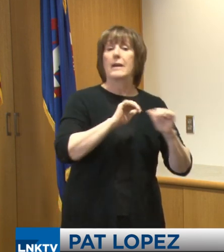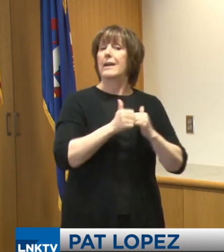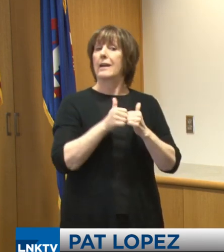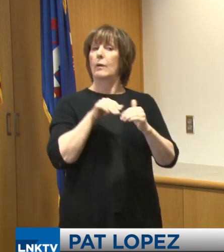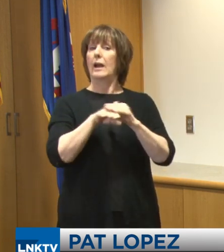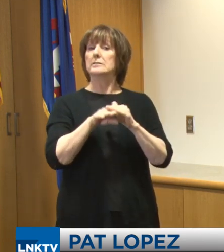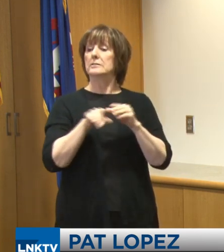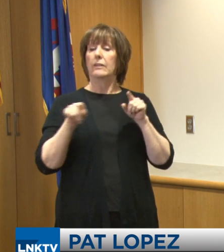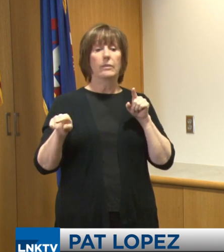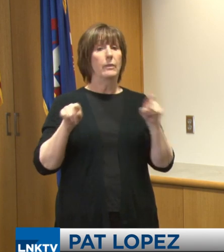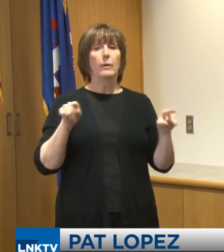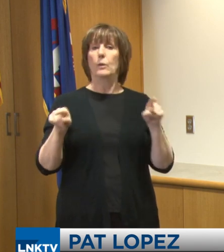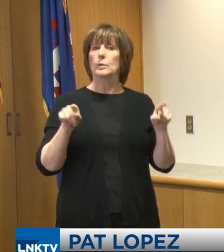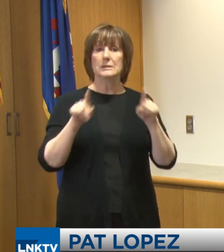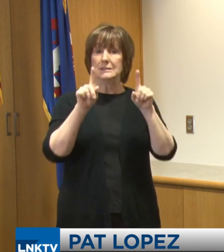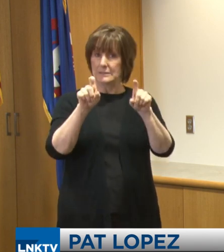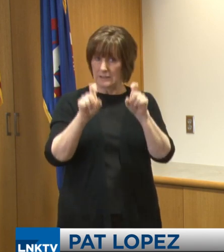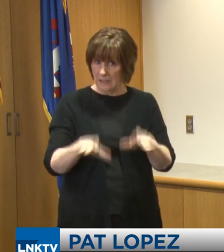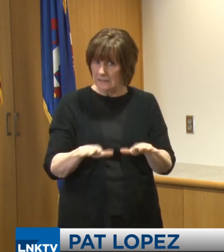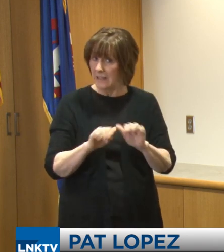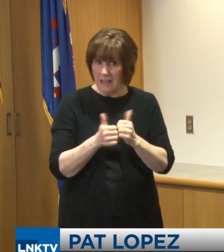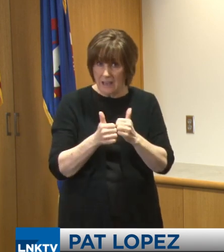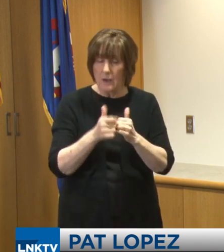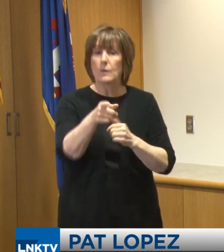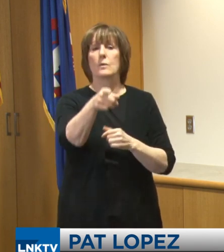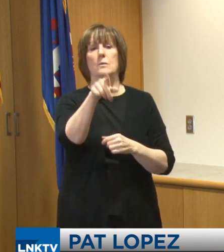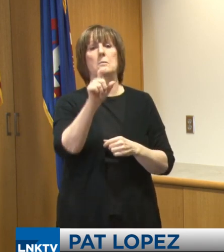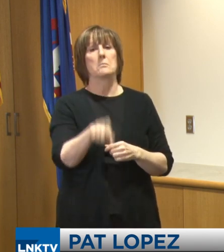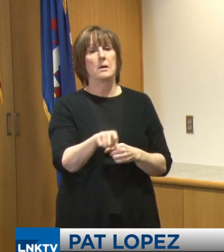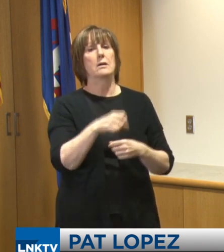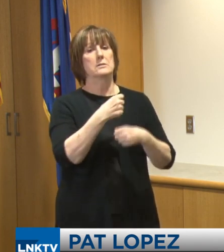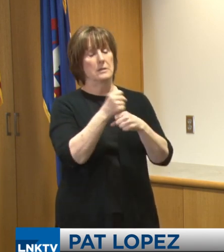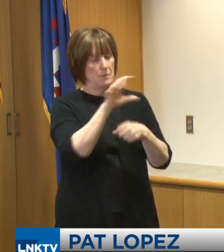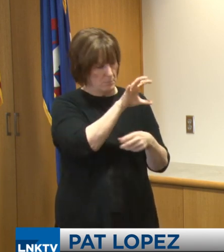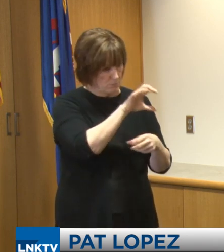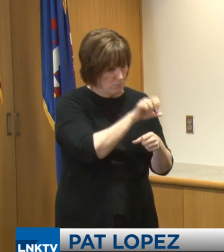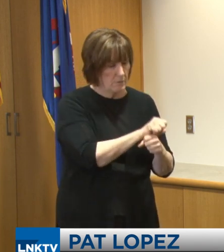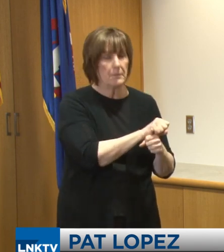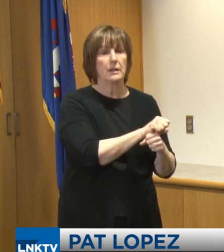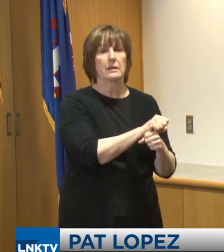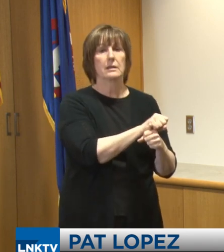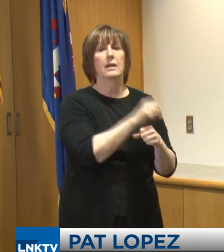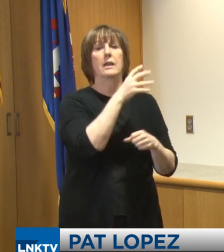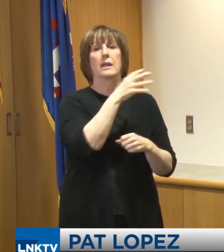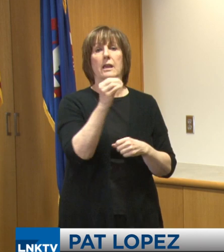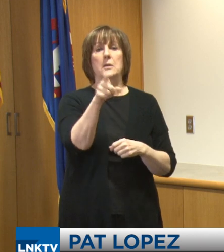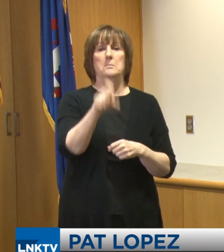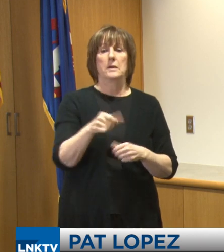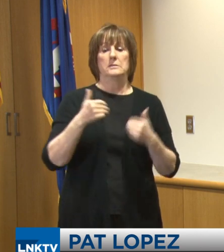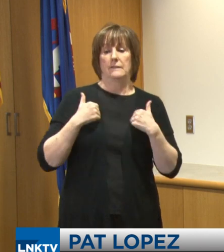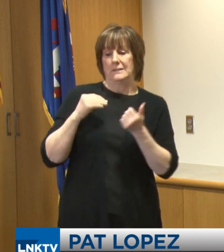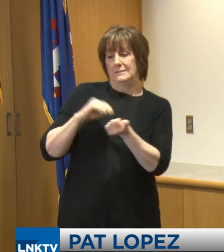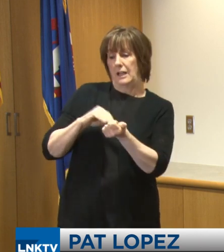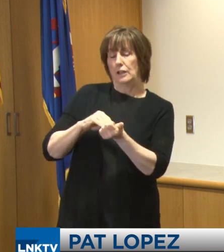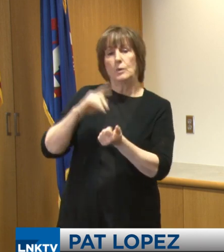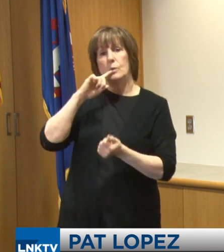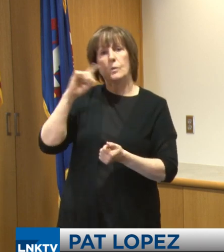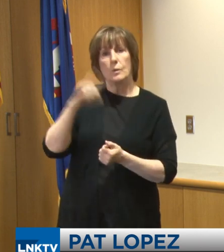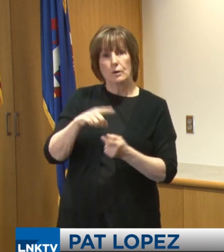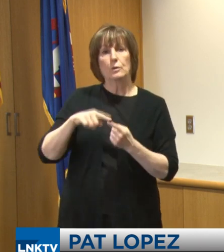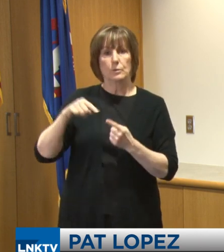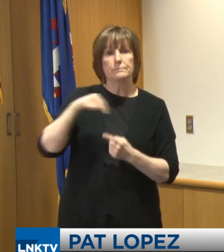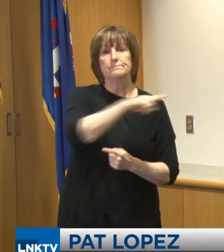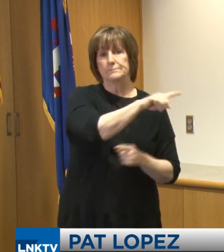these drive-through testing sites, each person makes an appointment and has a doctor's order for